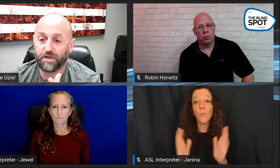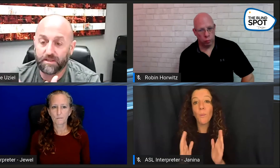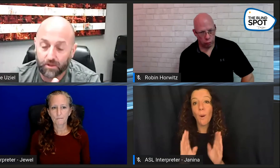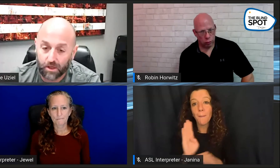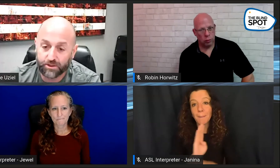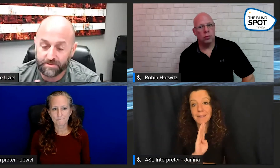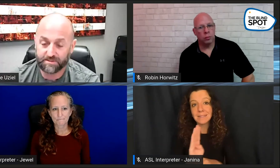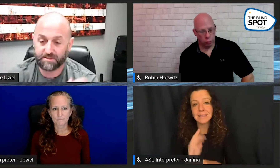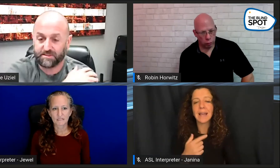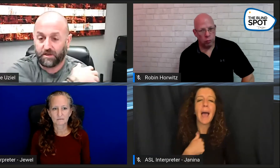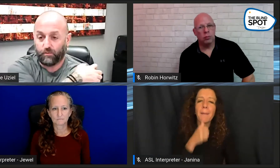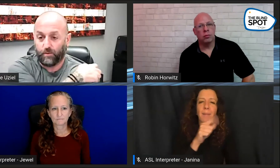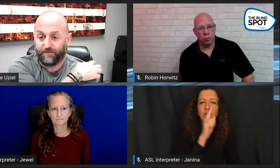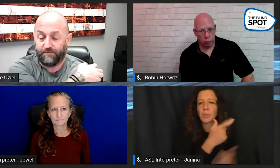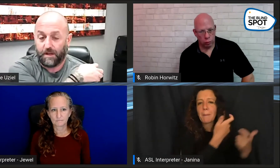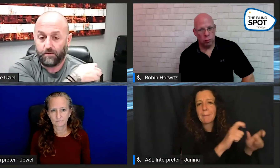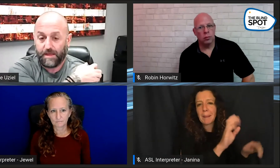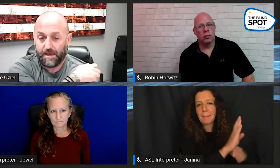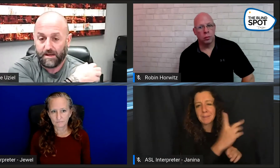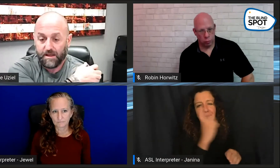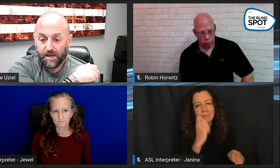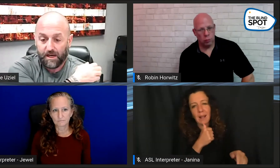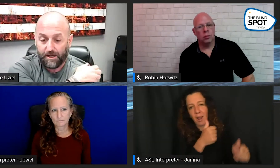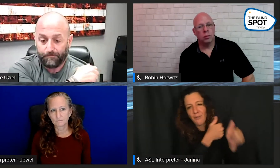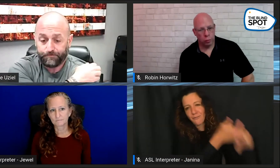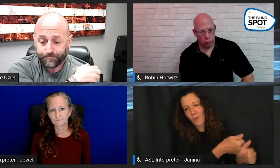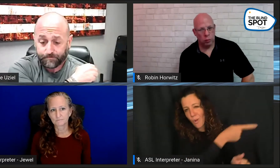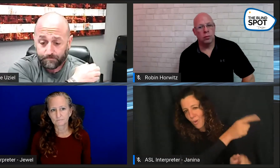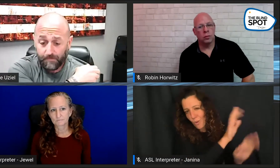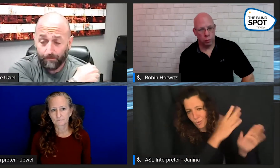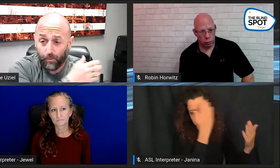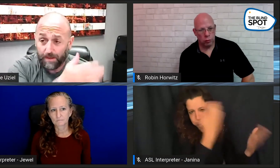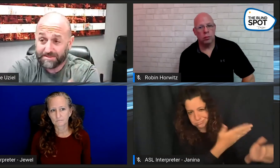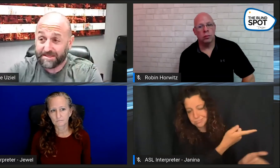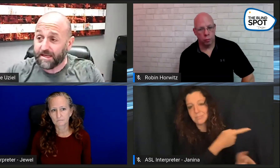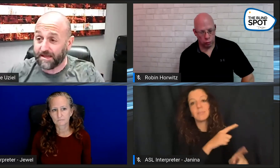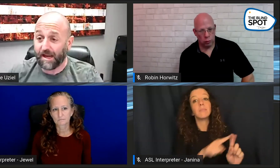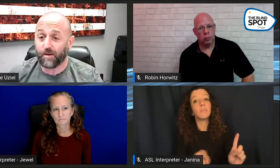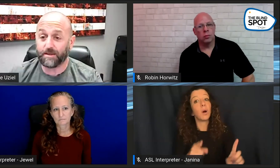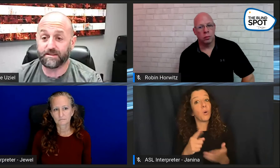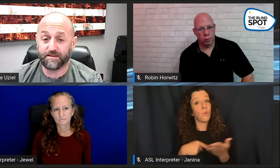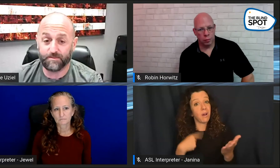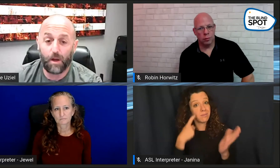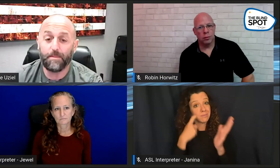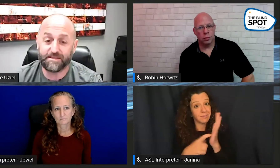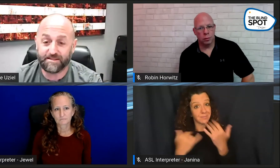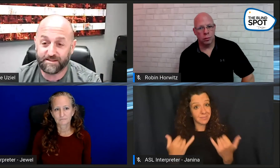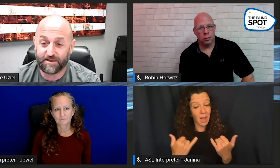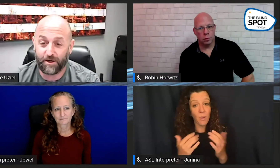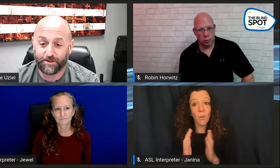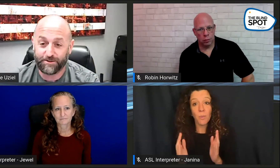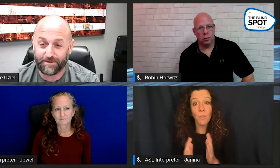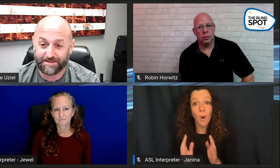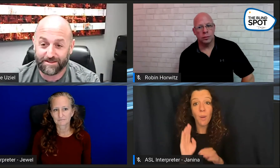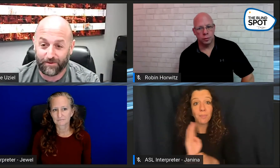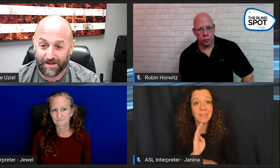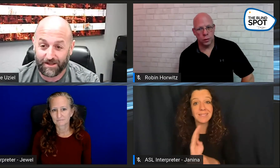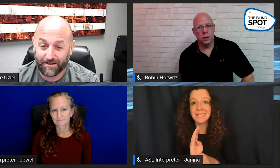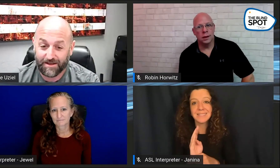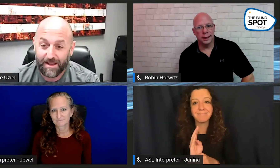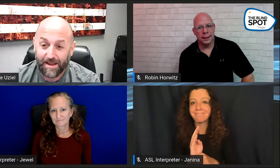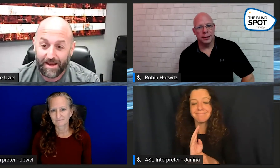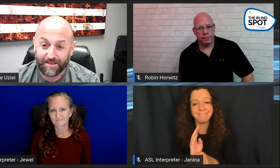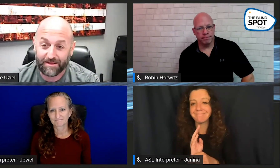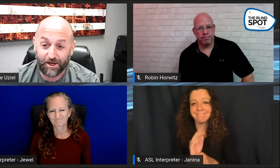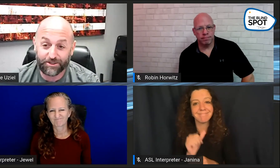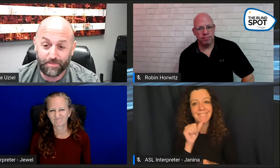not really sure like the large businesses, because I don't really follow that. But what I'm seeing now is the small businesses aren't doing so